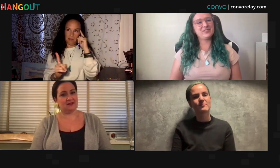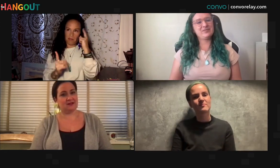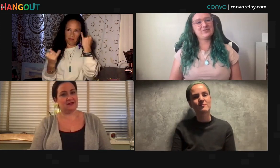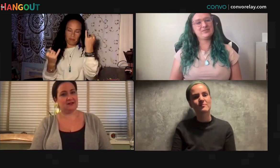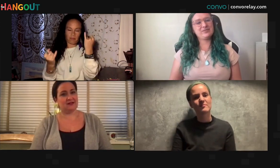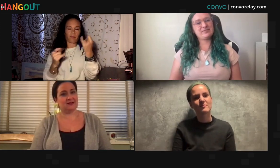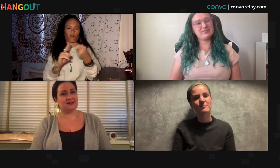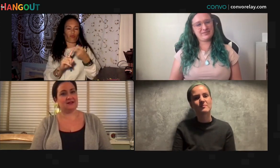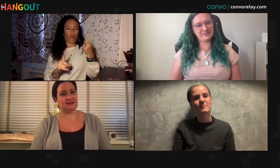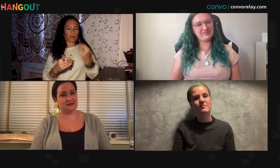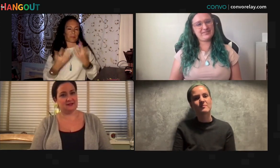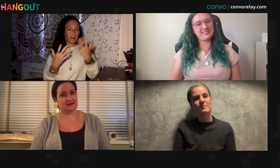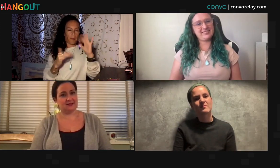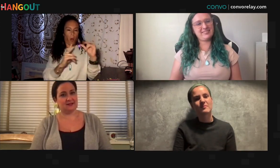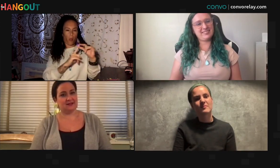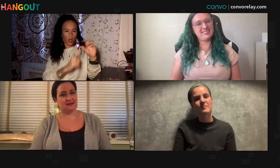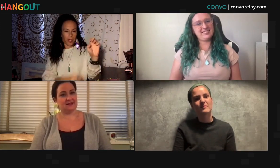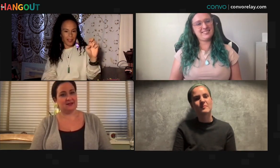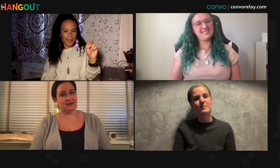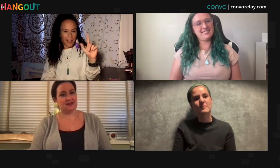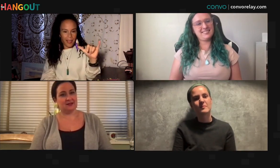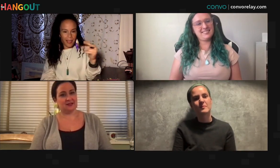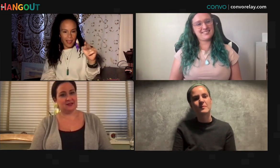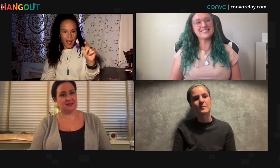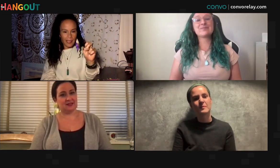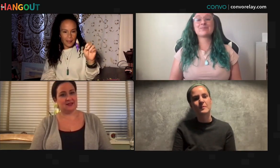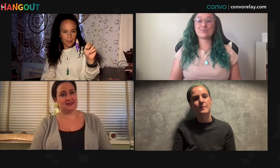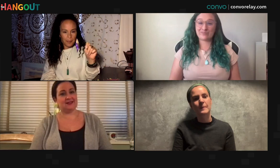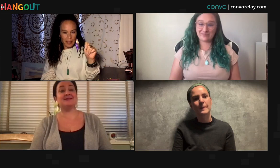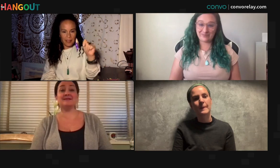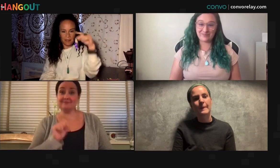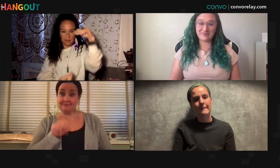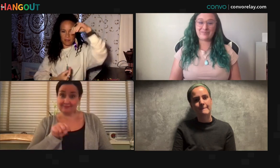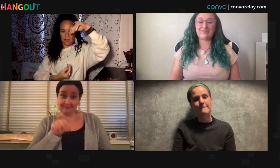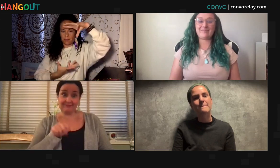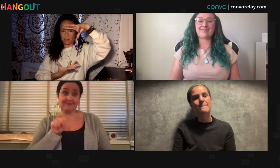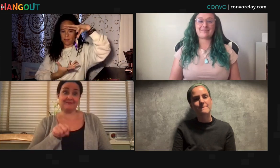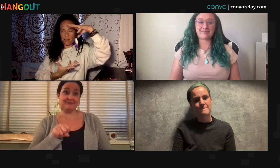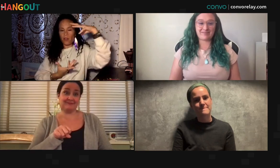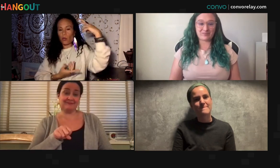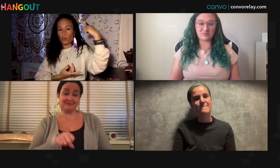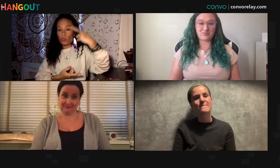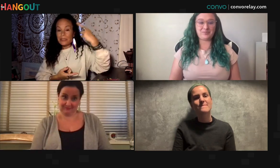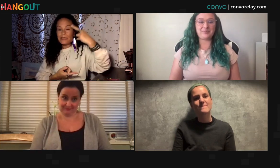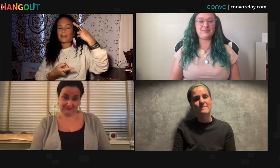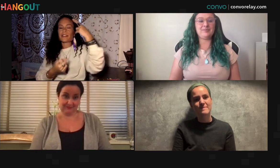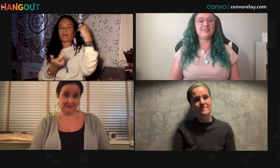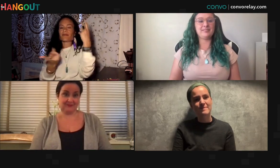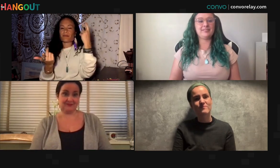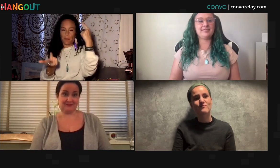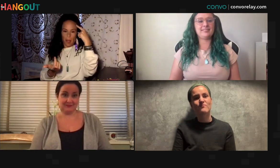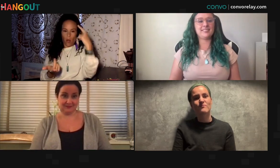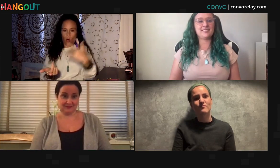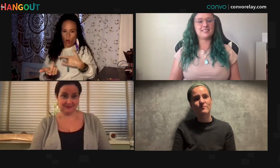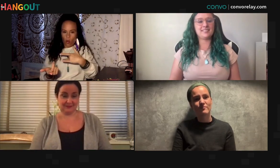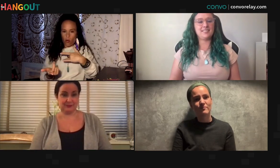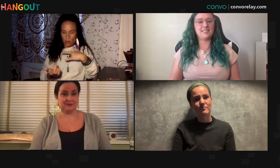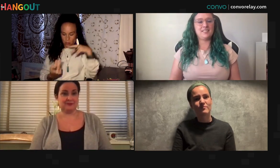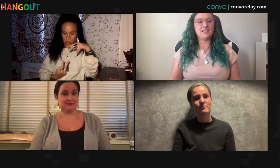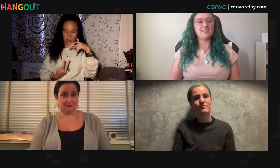Uh, my thought process, I'm inspired by the word enlightenment. And Yes. the reason why is